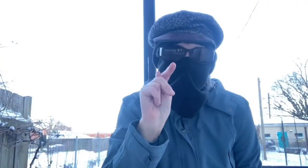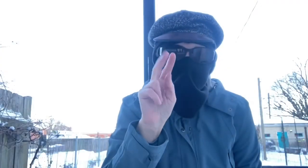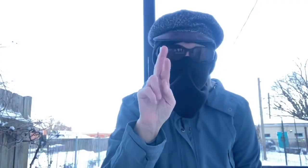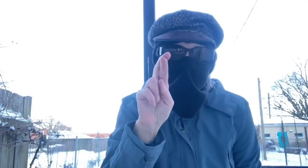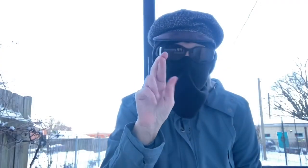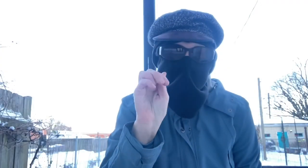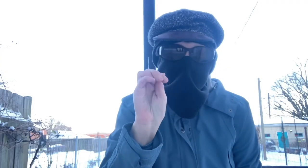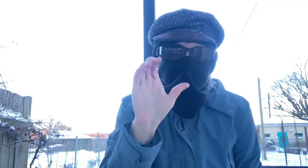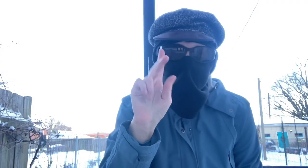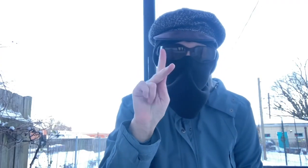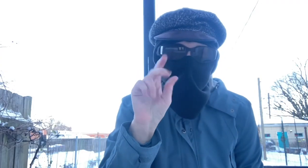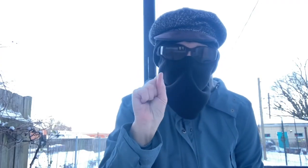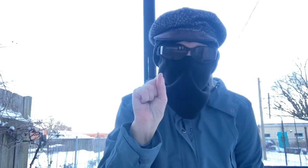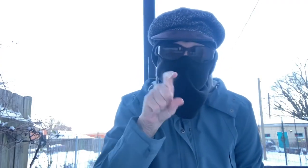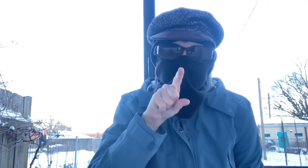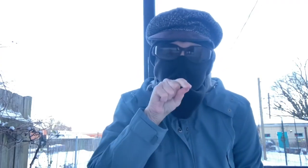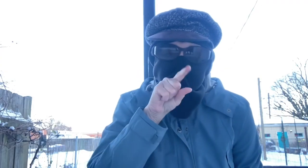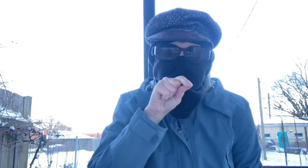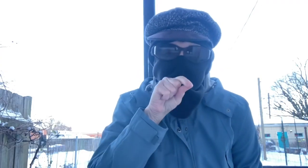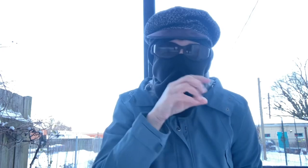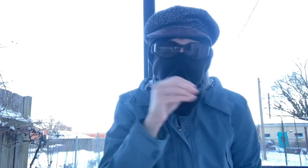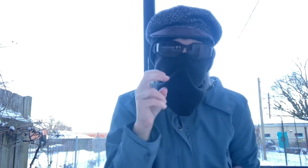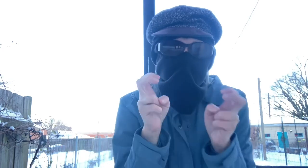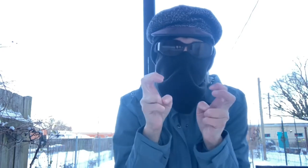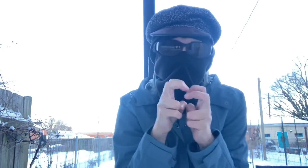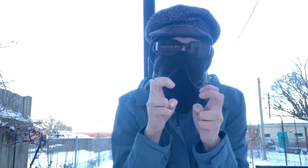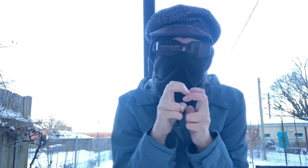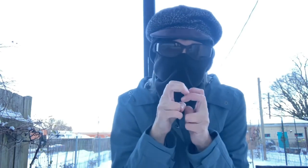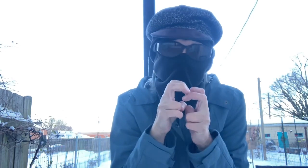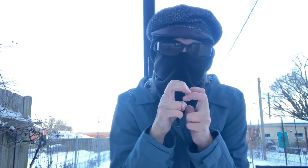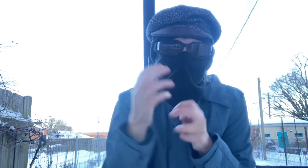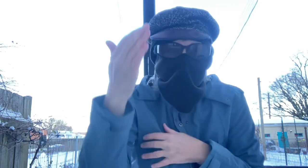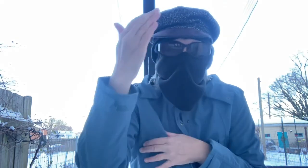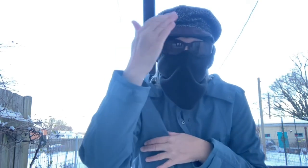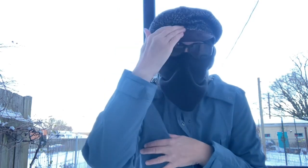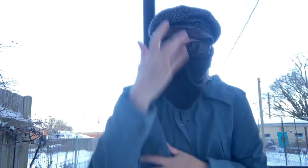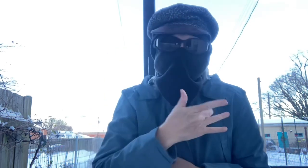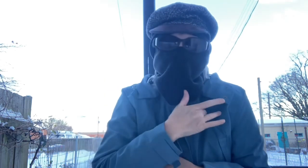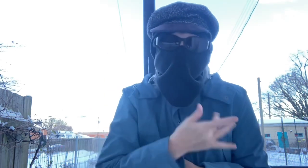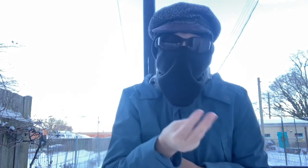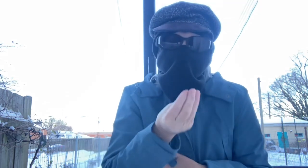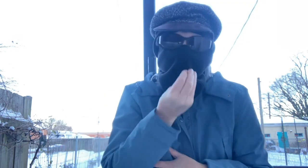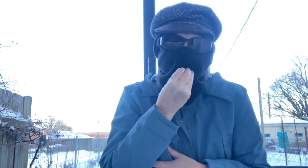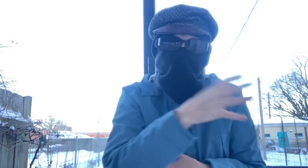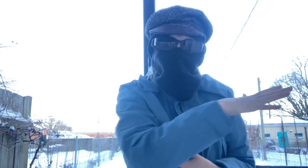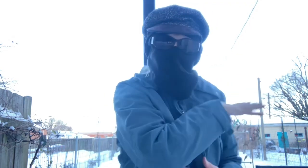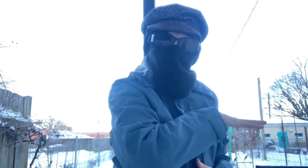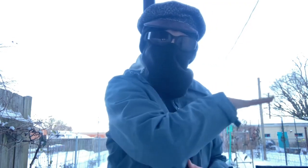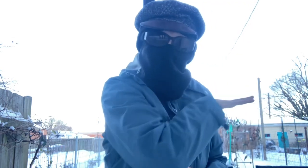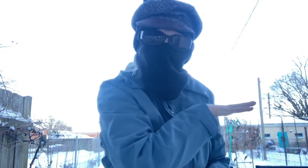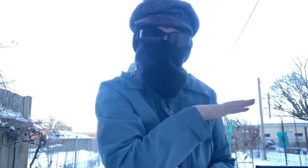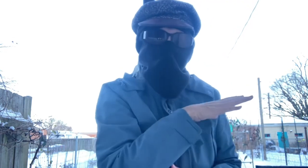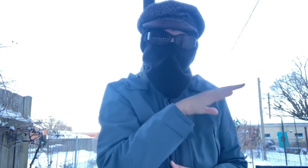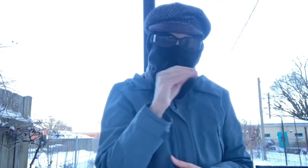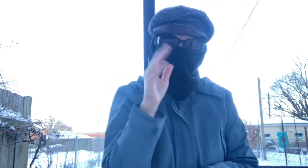Did you see their tracks? The birds and the squirrels, they know this is the area where I put out the food.